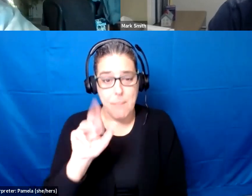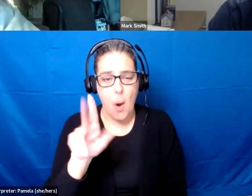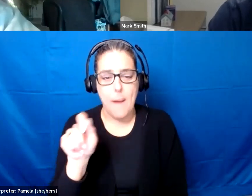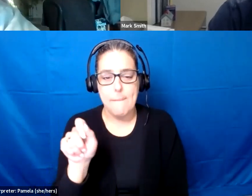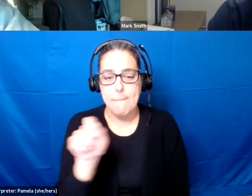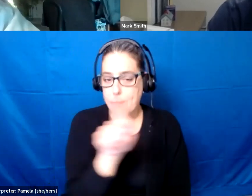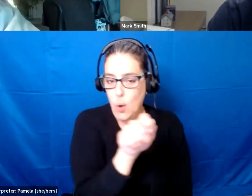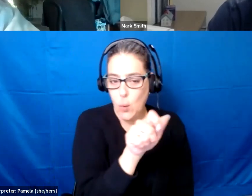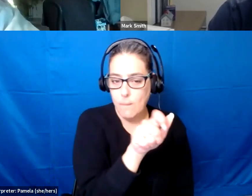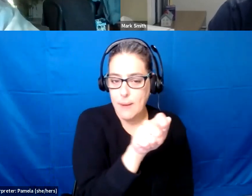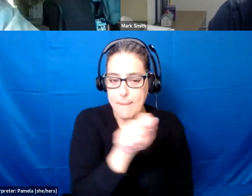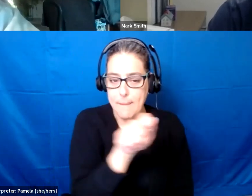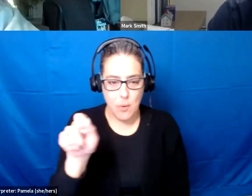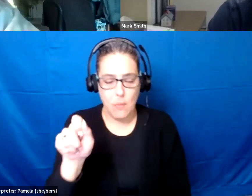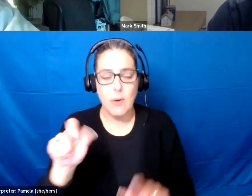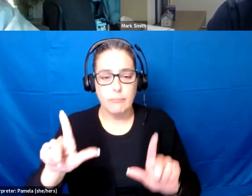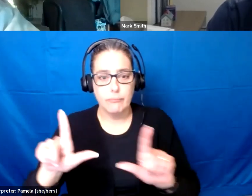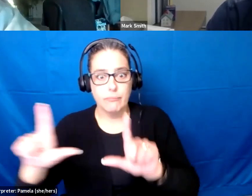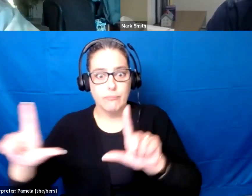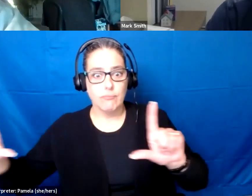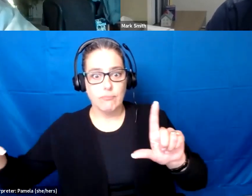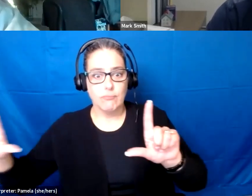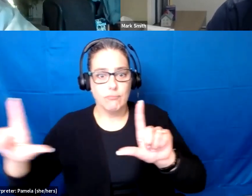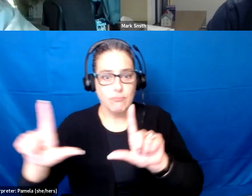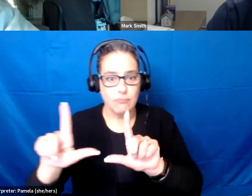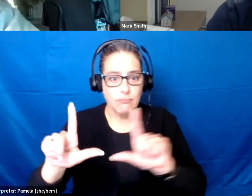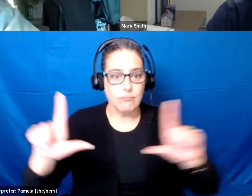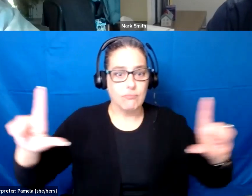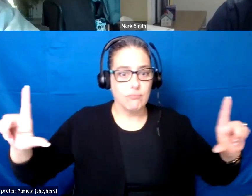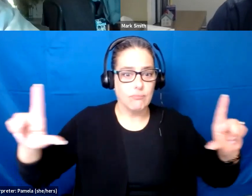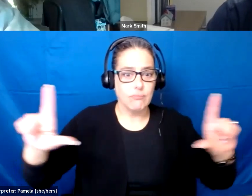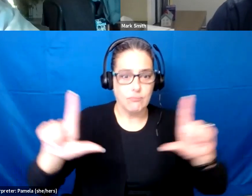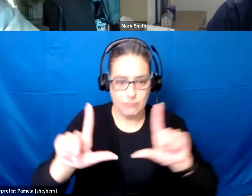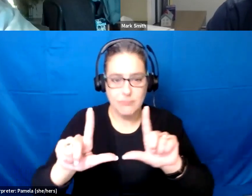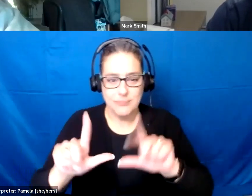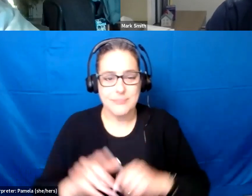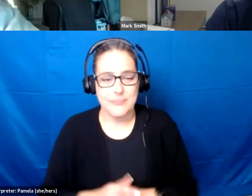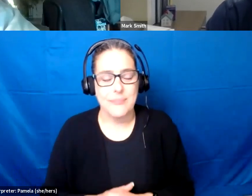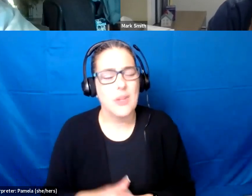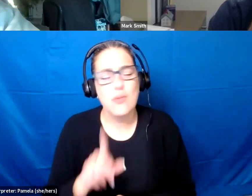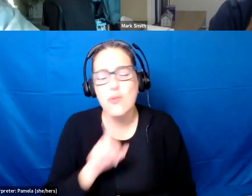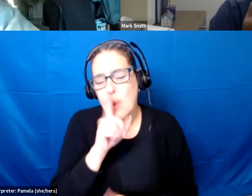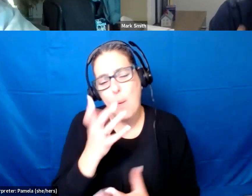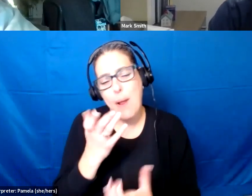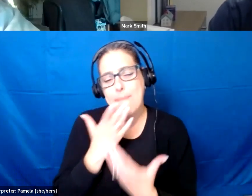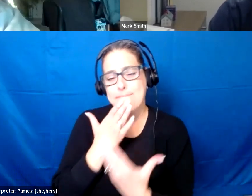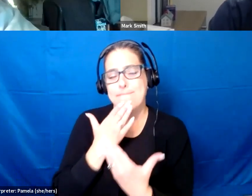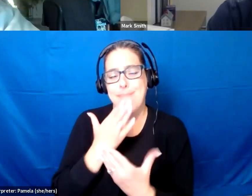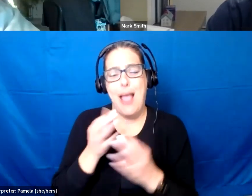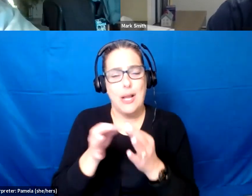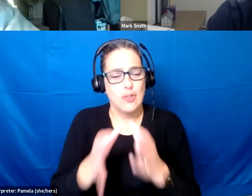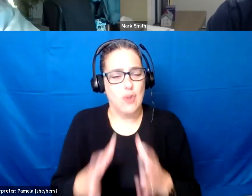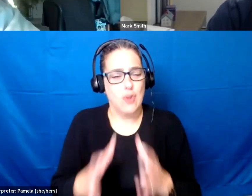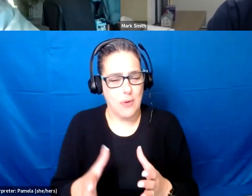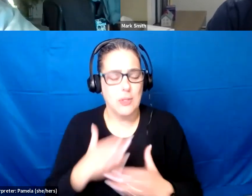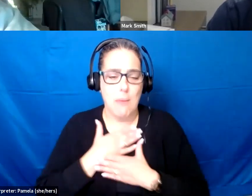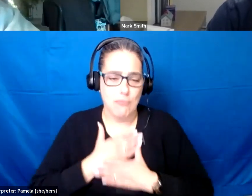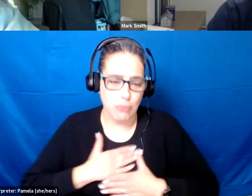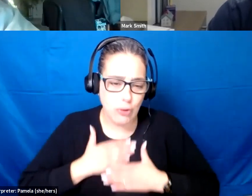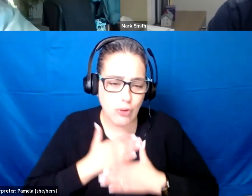I want to thank the interpreters for doing this. I appreciate them. And I appreciate